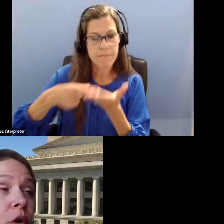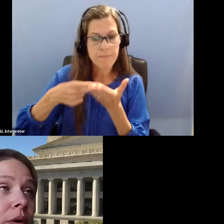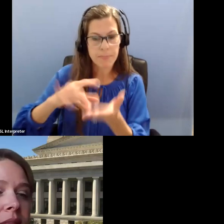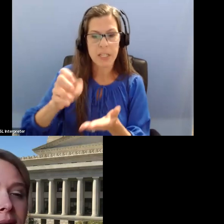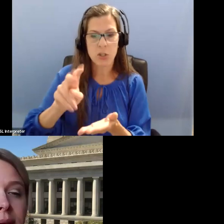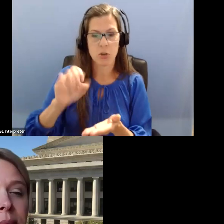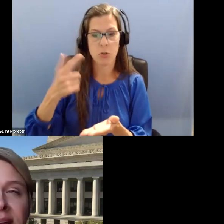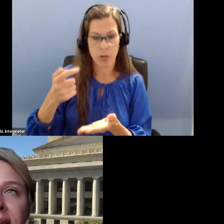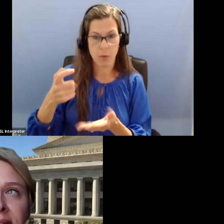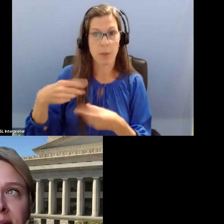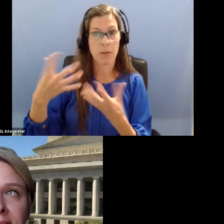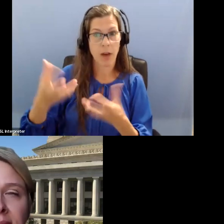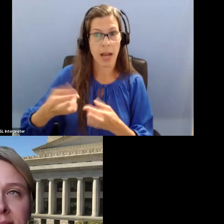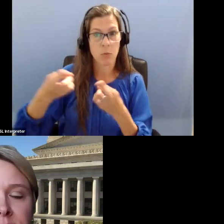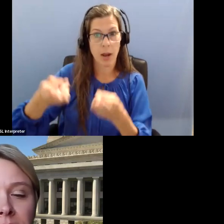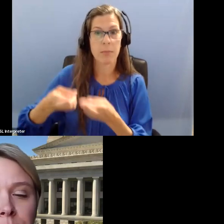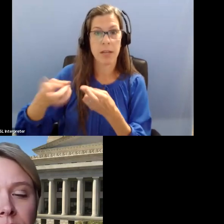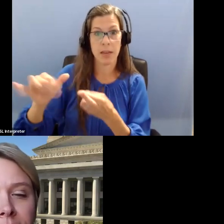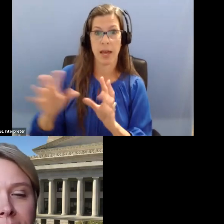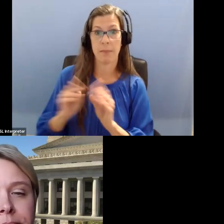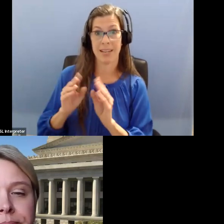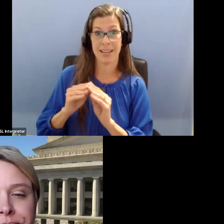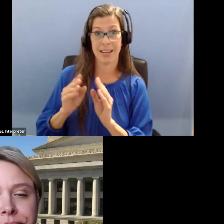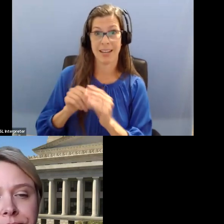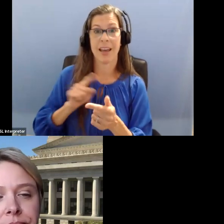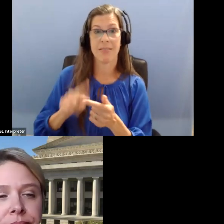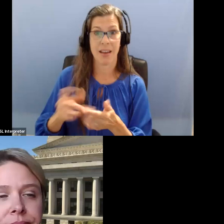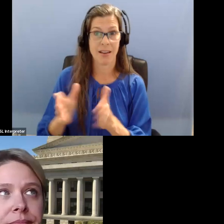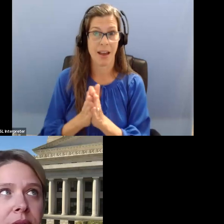in moving forward that committee and gaining some input on that.